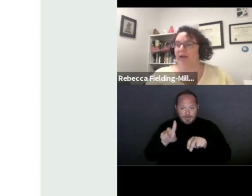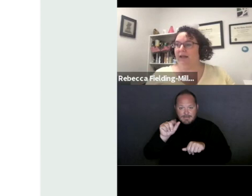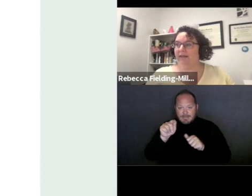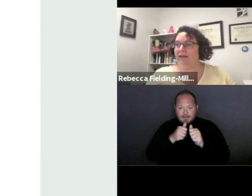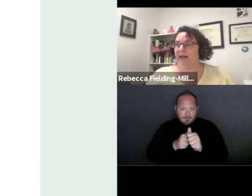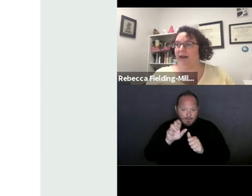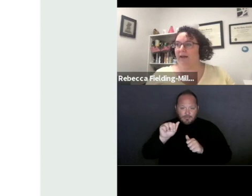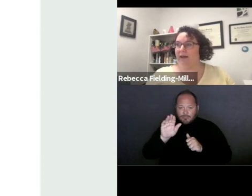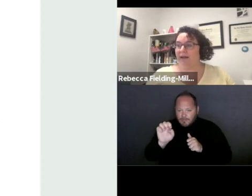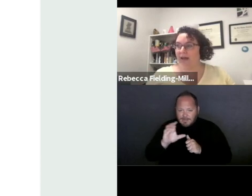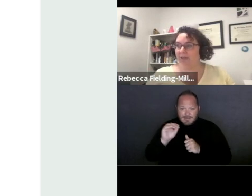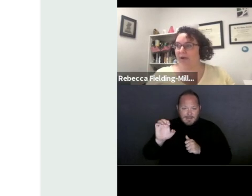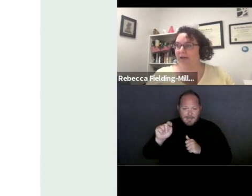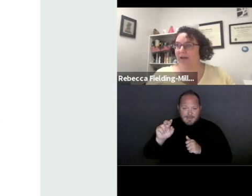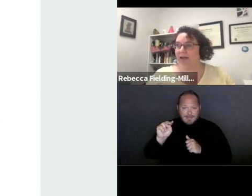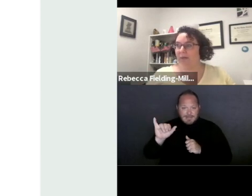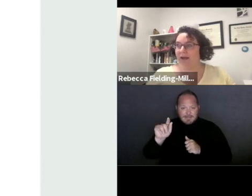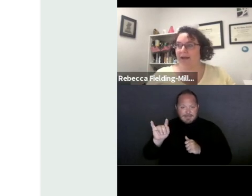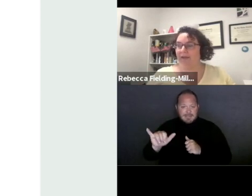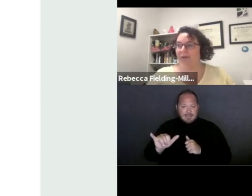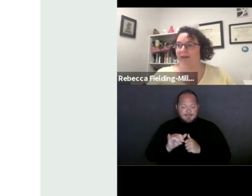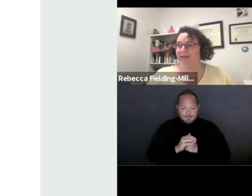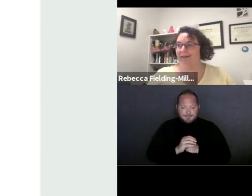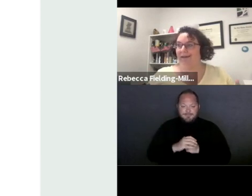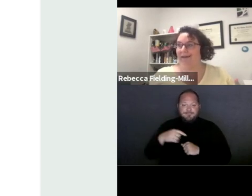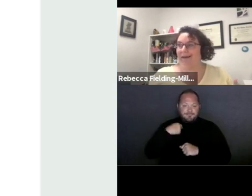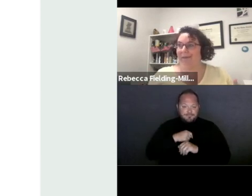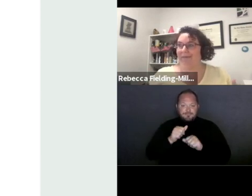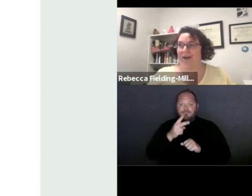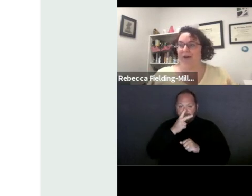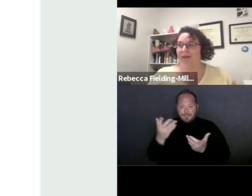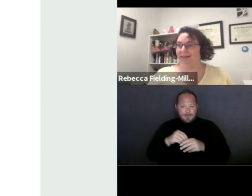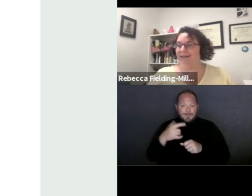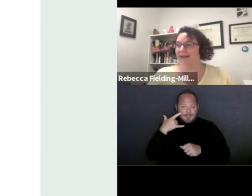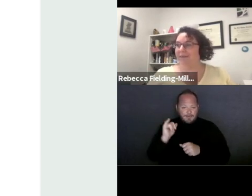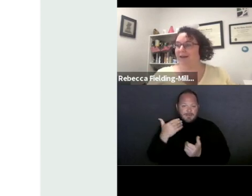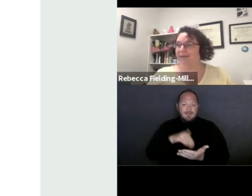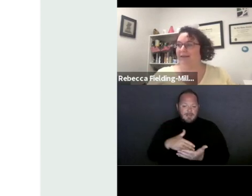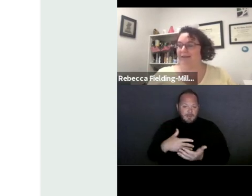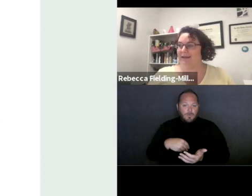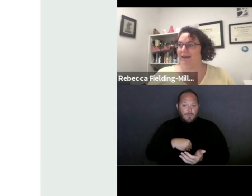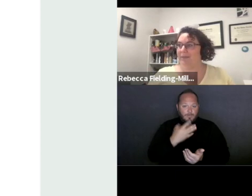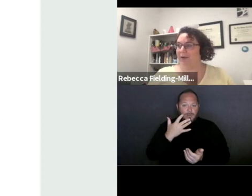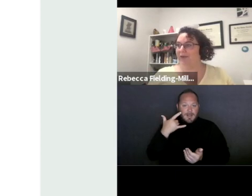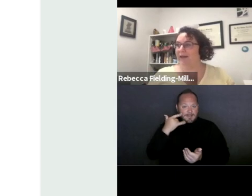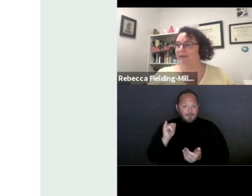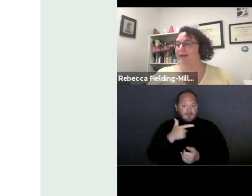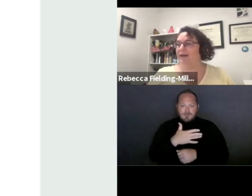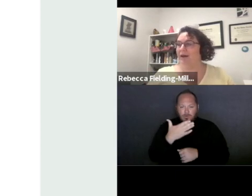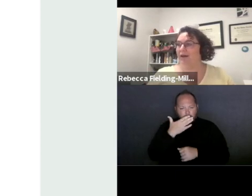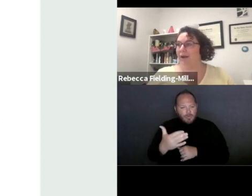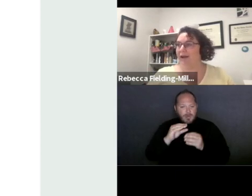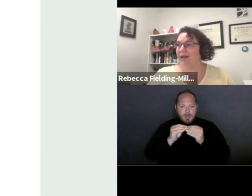So we can see that in California, again, white Californians are very well vaccinated. About